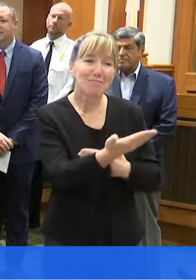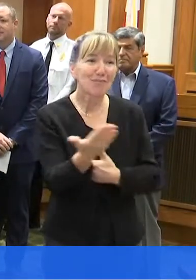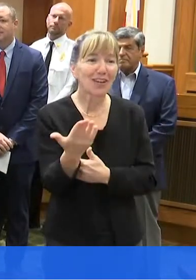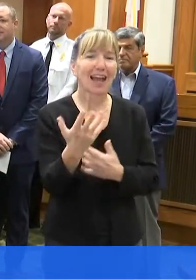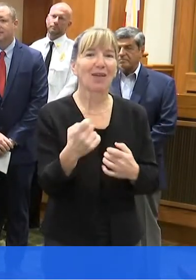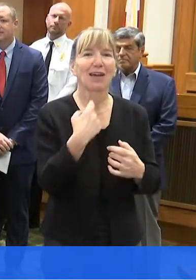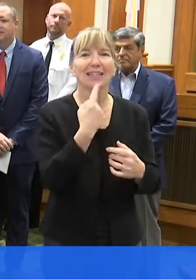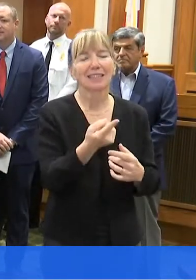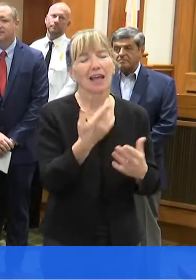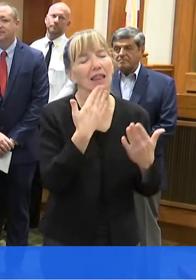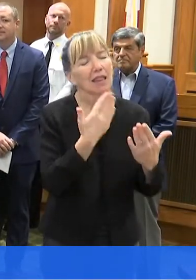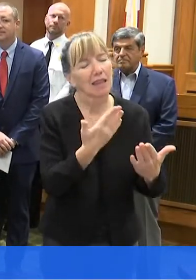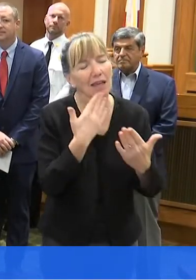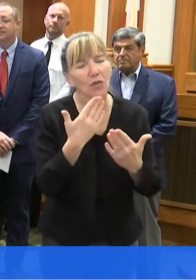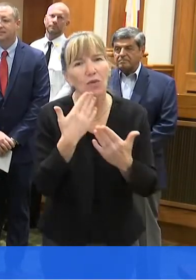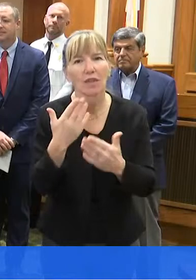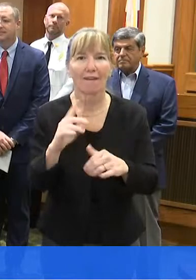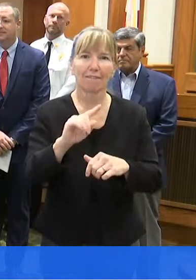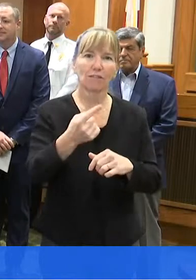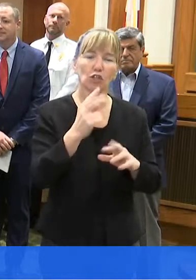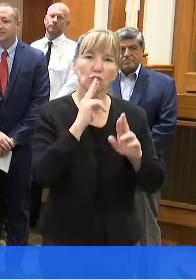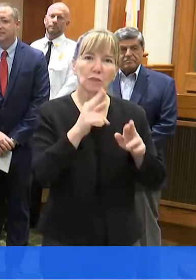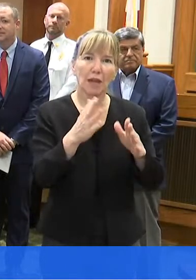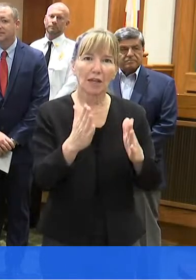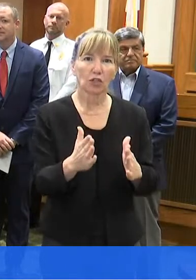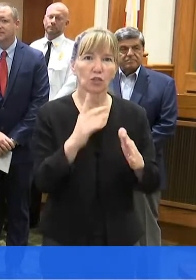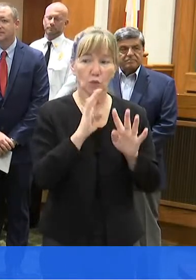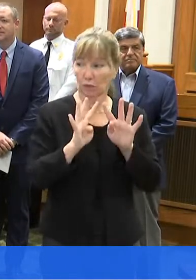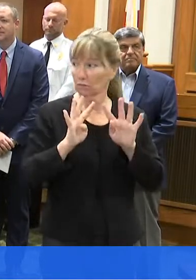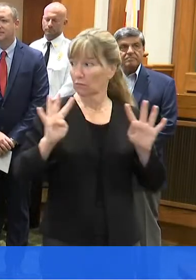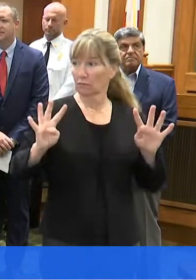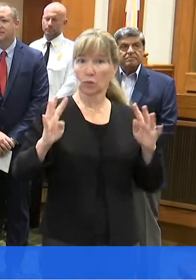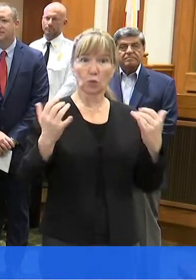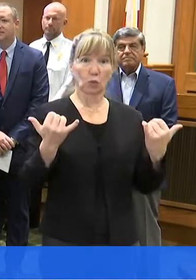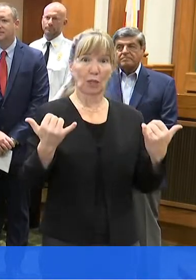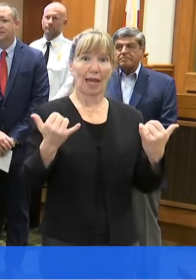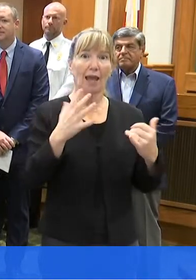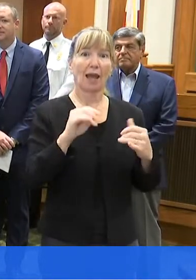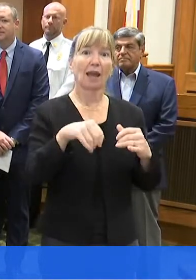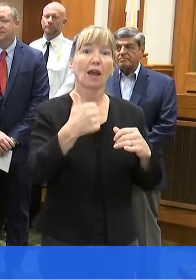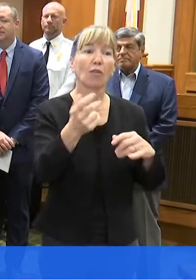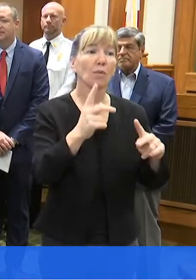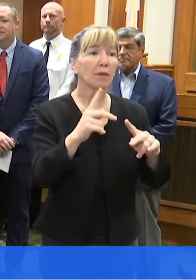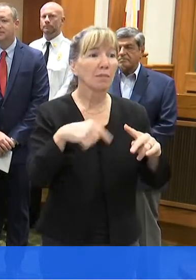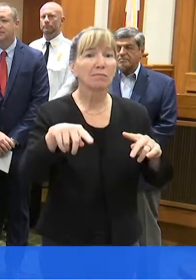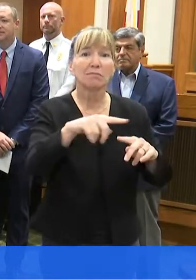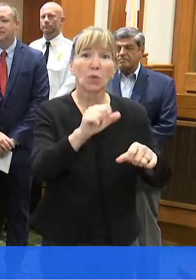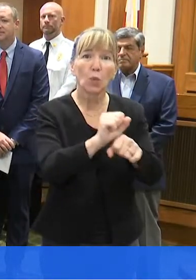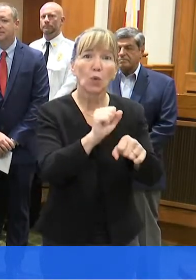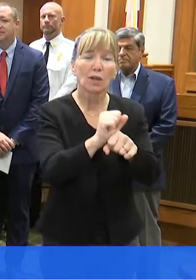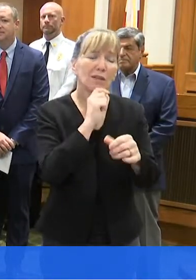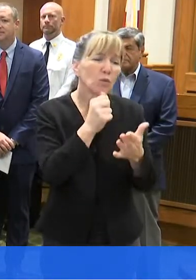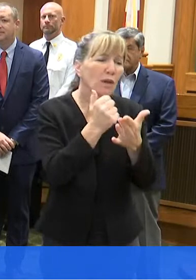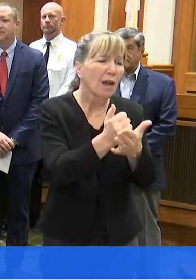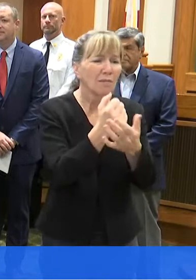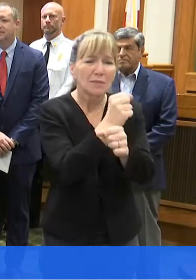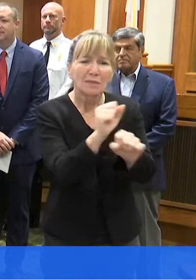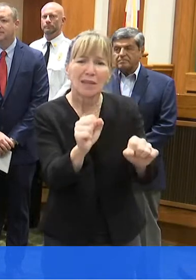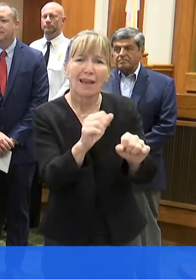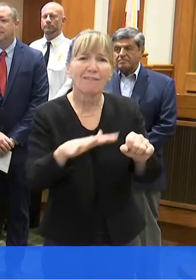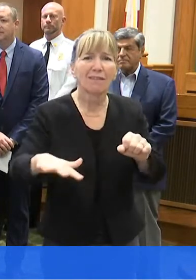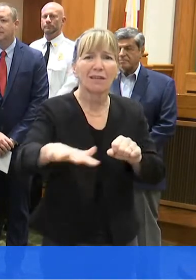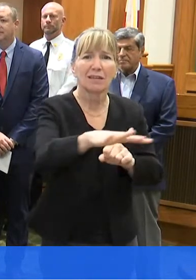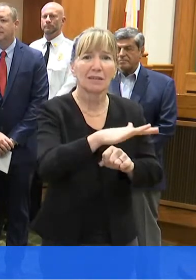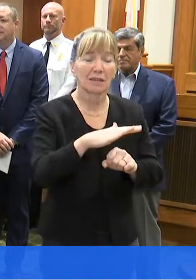to start with gratitude. Thank you to the first responders who are standing behind me today and everyone who's out in the field working to keep our streets safe. You know, your Board of